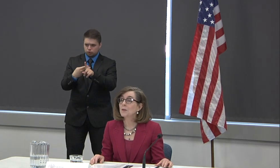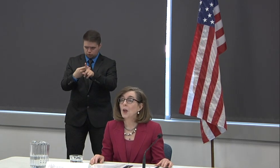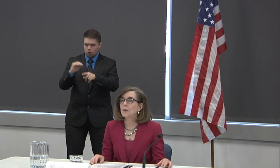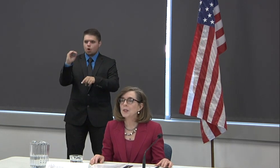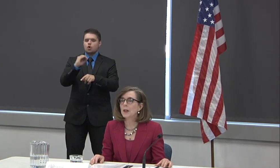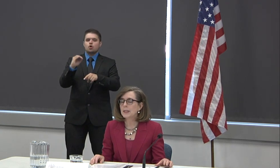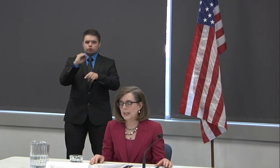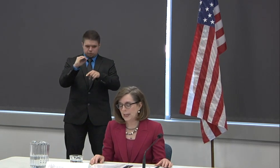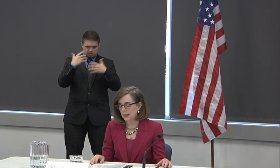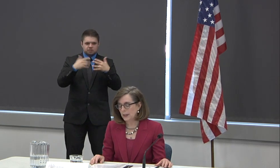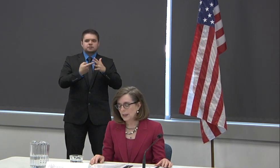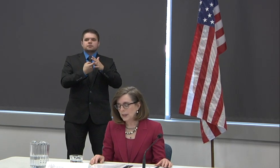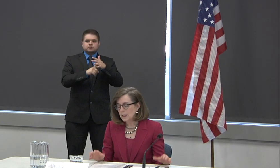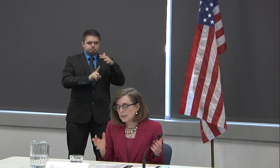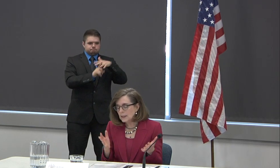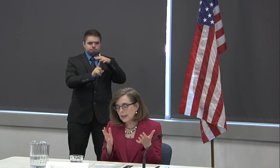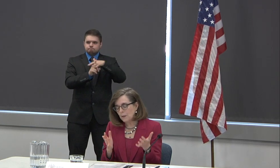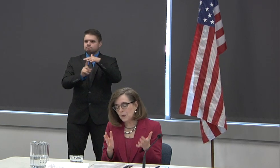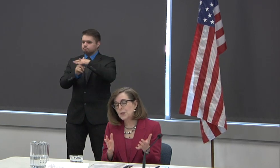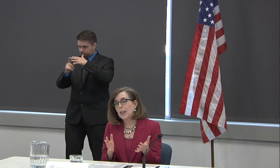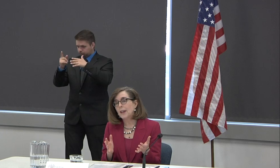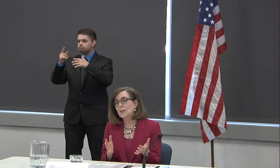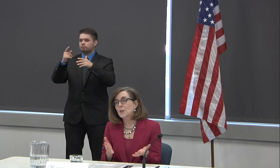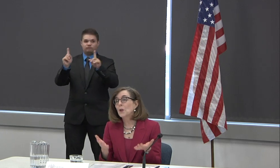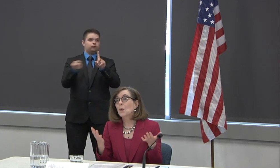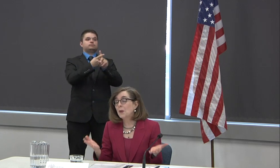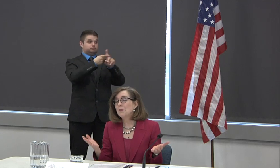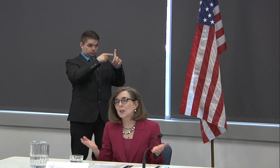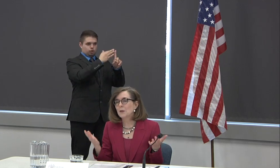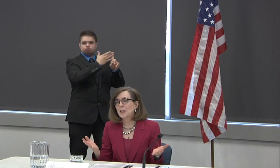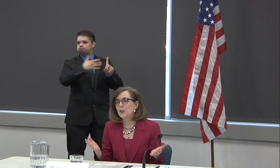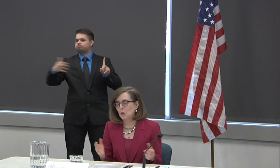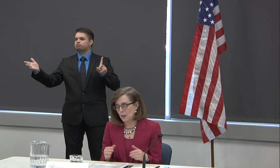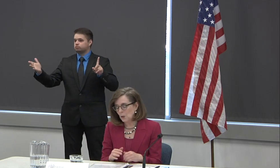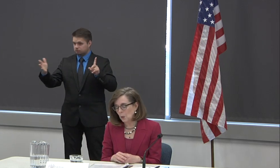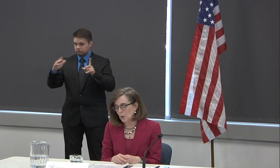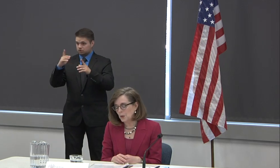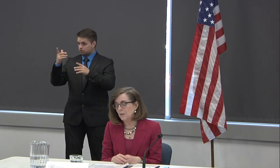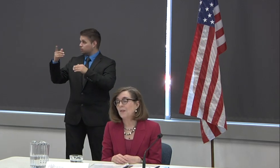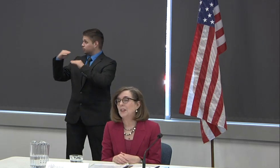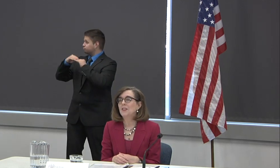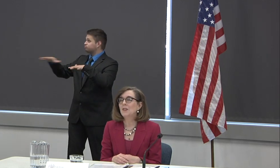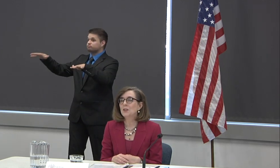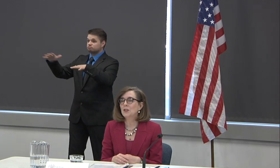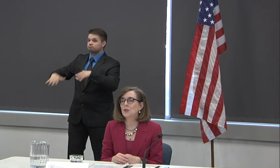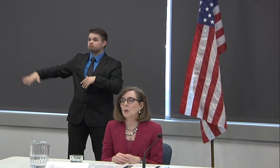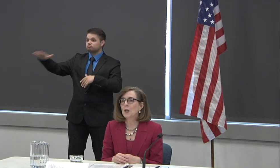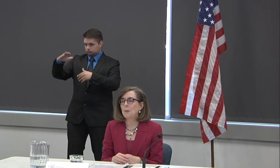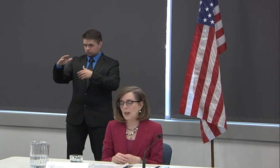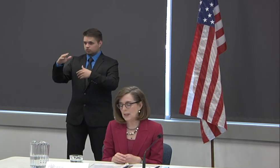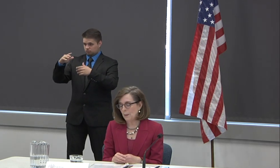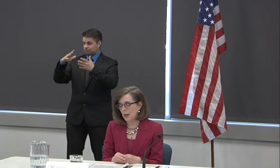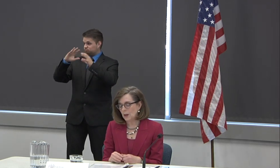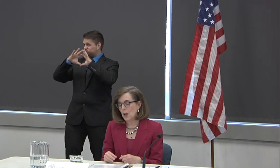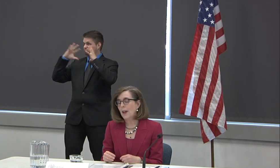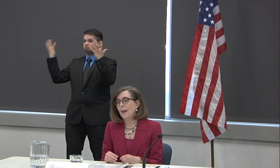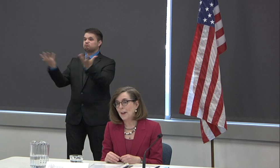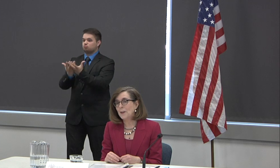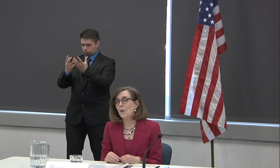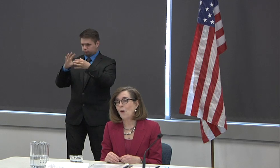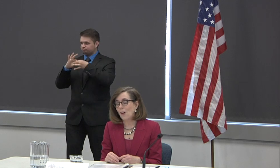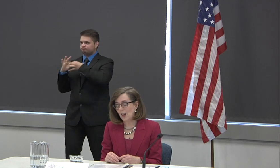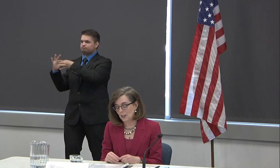of COVID-19. Since that first case, we've literally joined the world in facing this historic pandemic